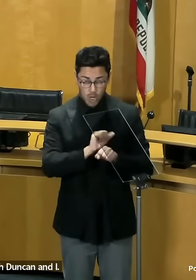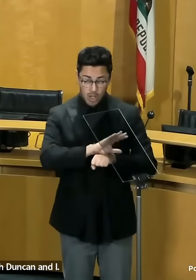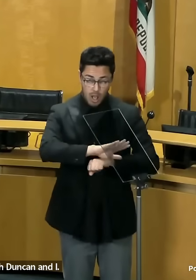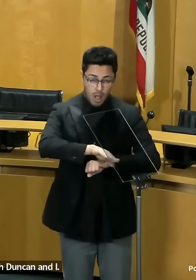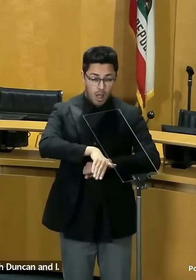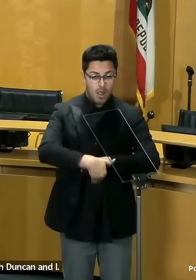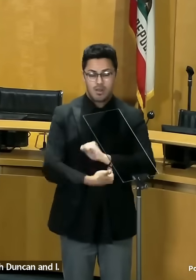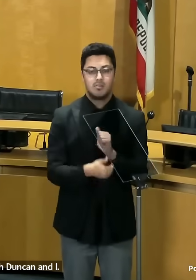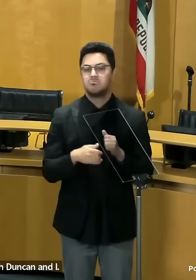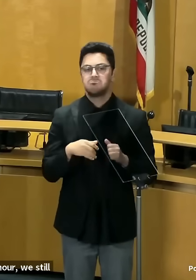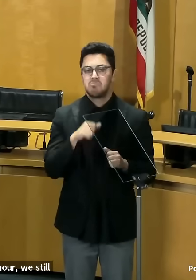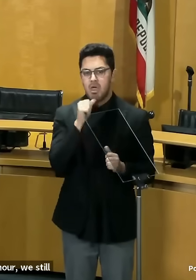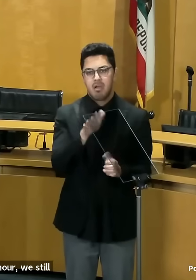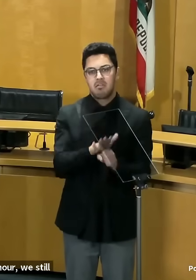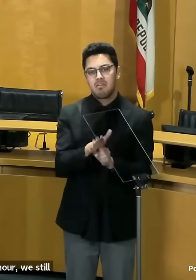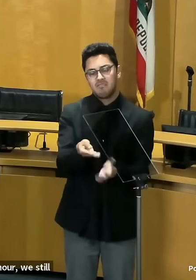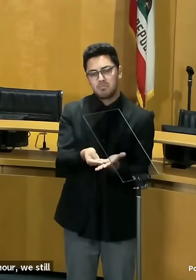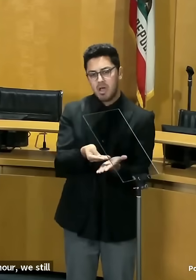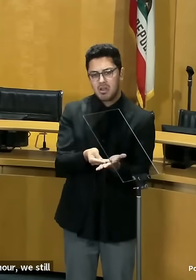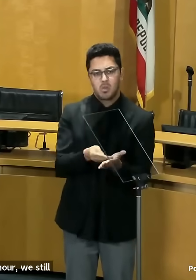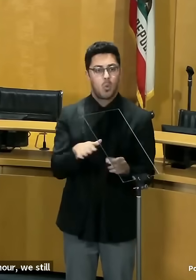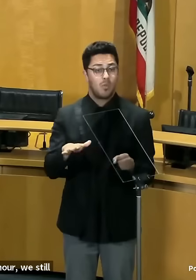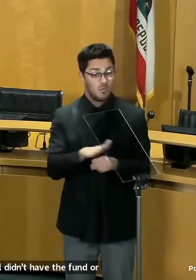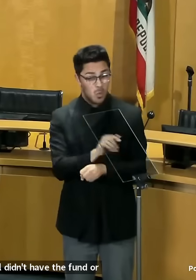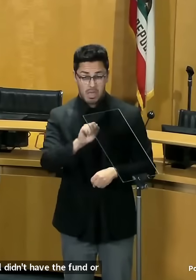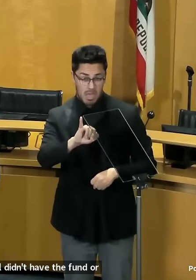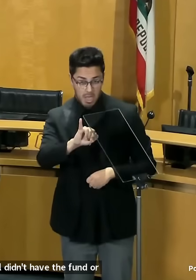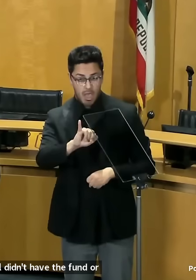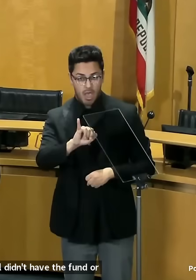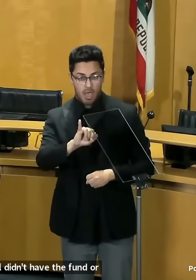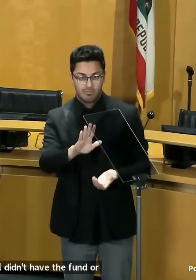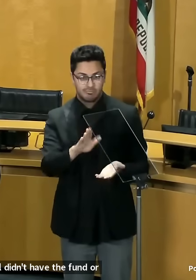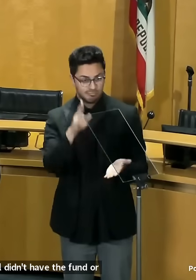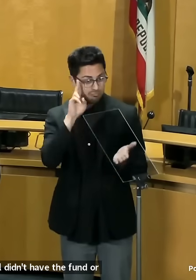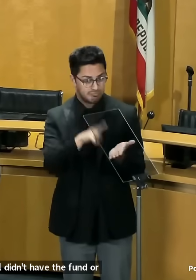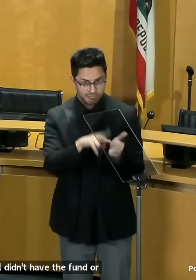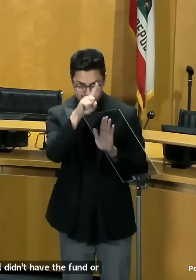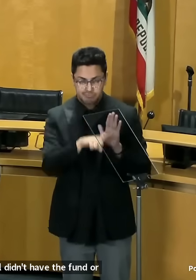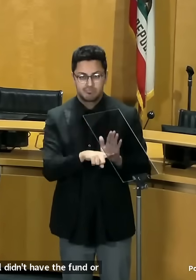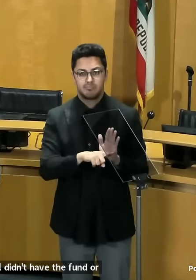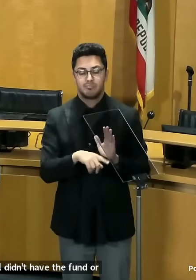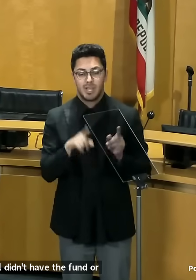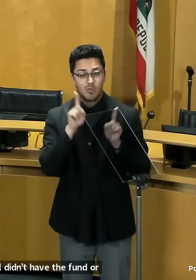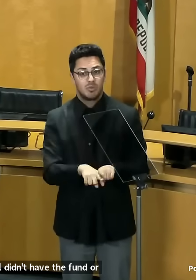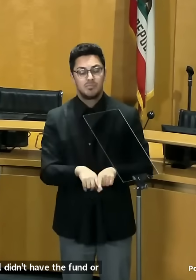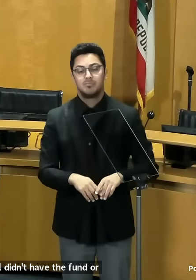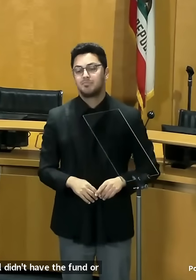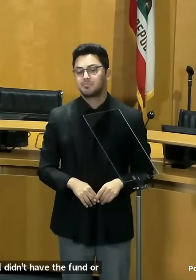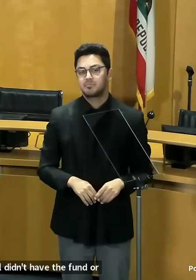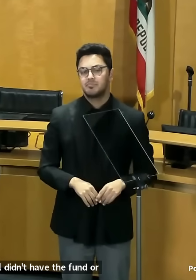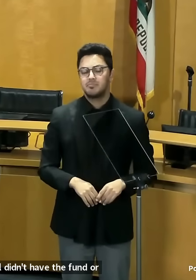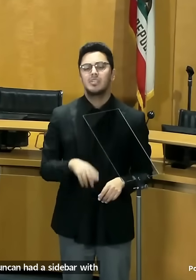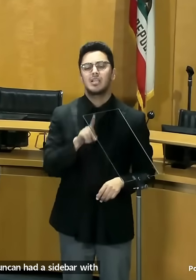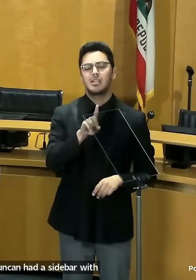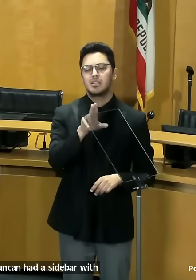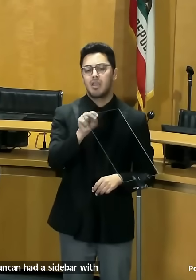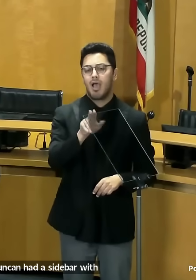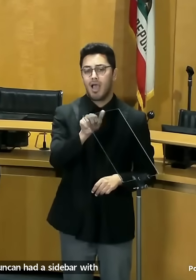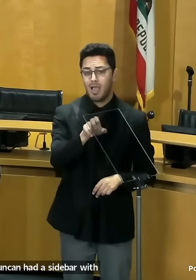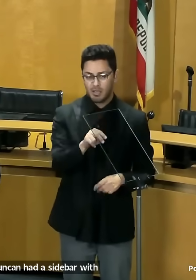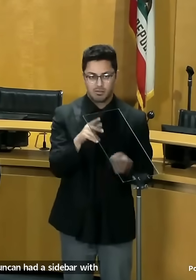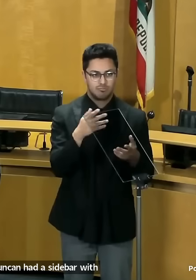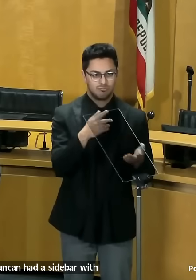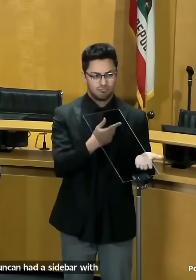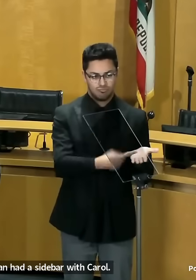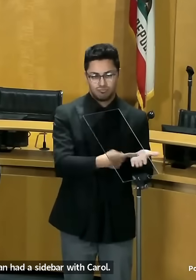the fund or the complete AI package. Duncan had a sidebar with Carol. Jolie